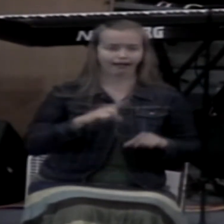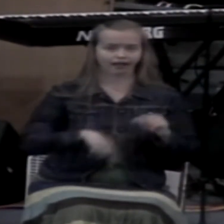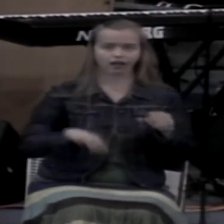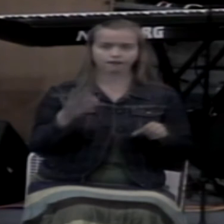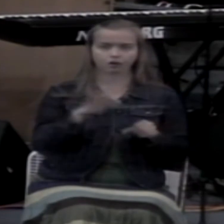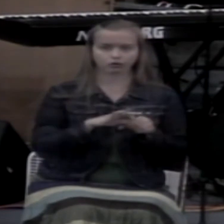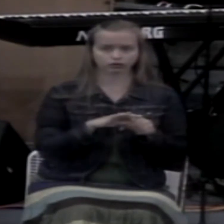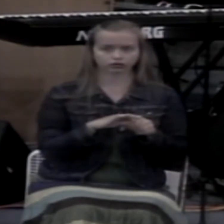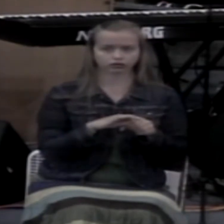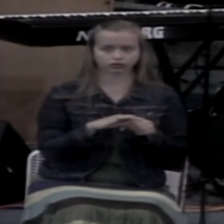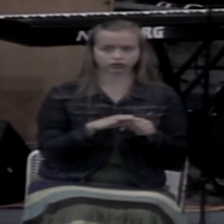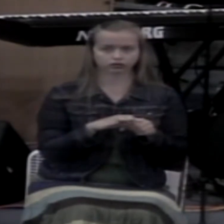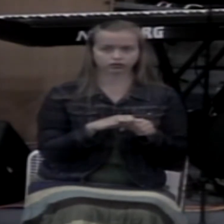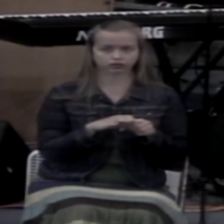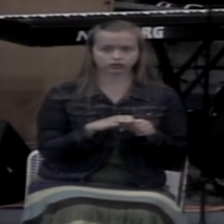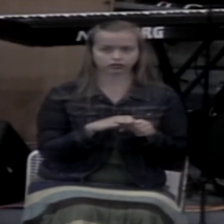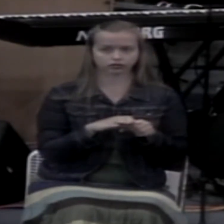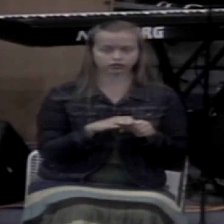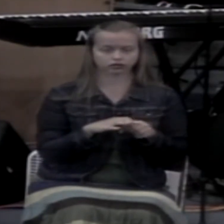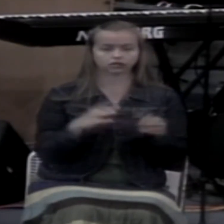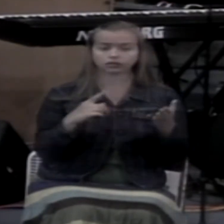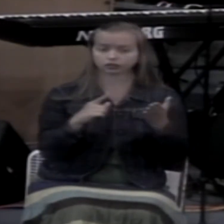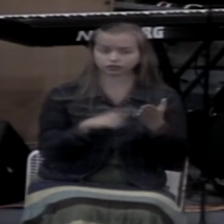and I wasn't in favor of it.